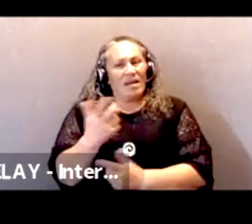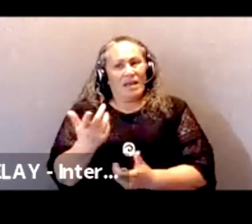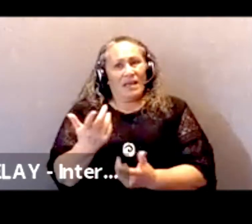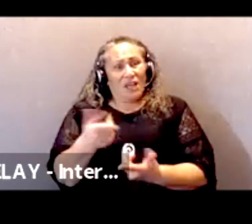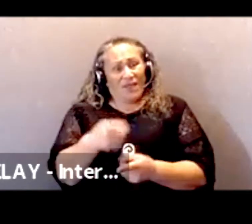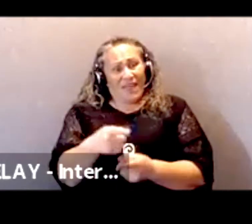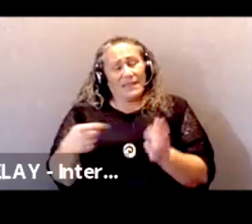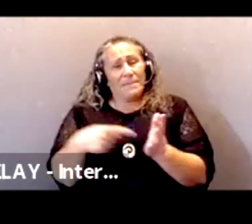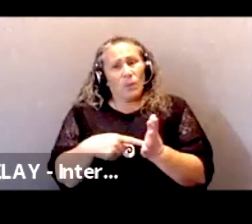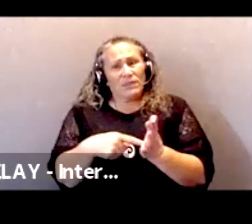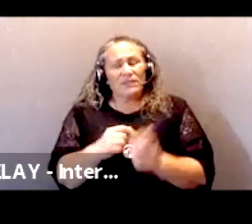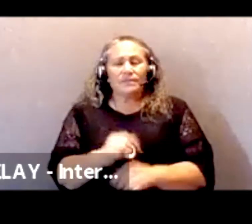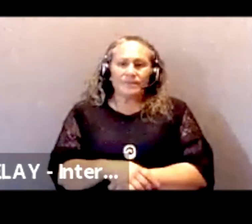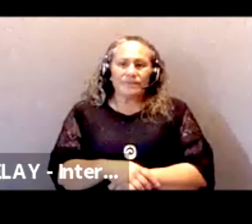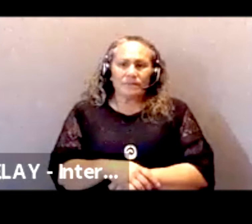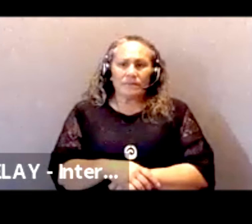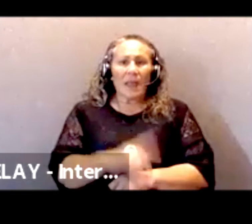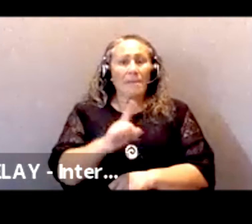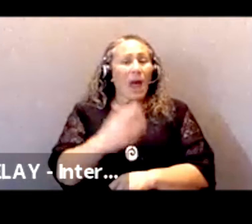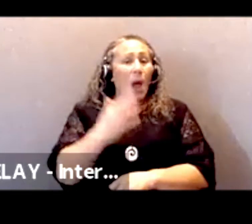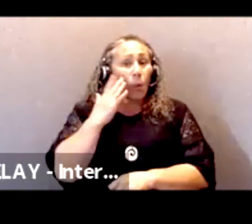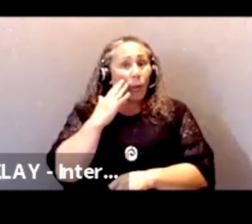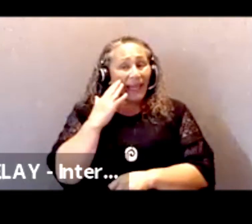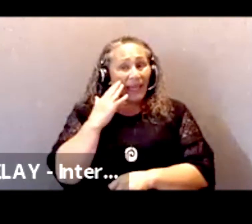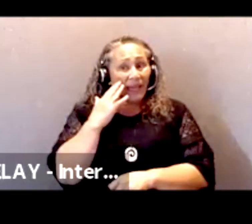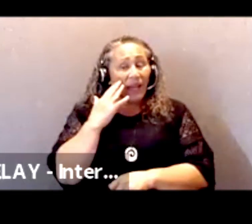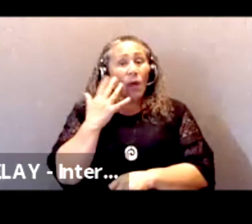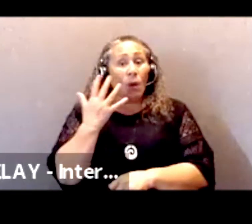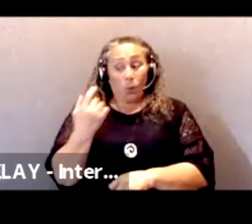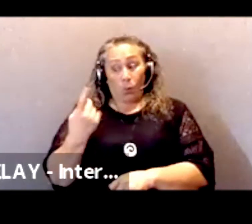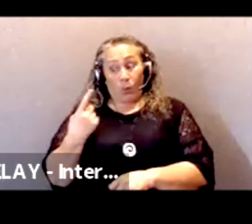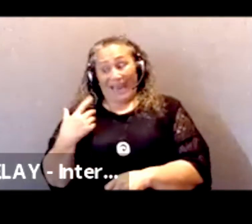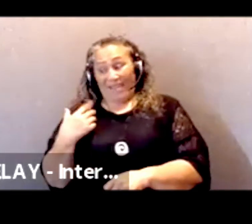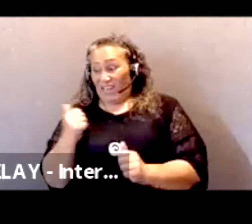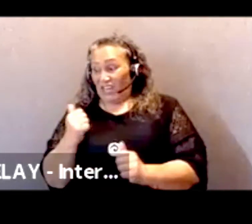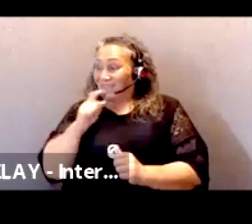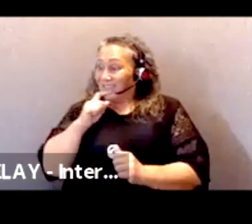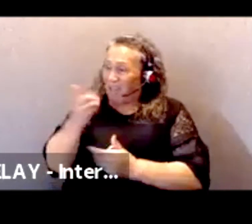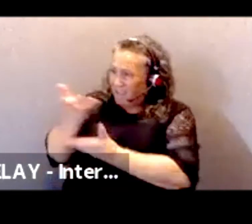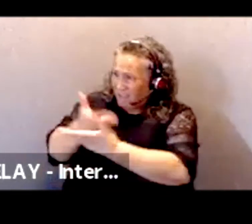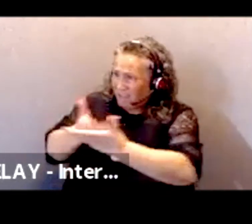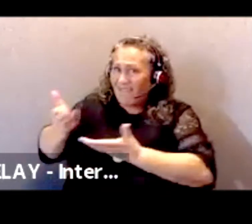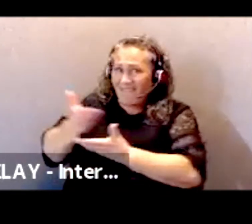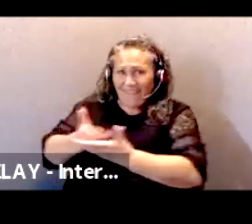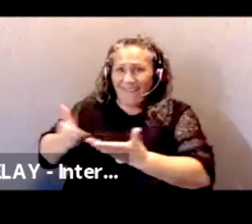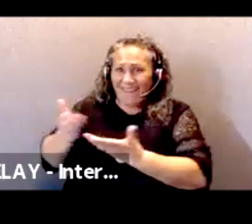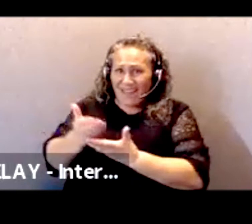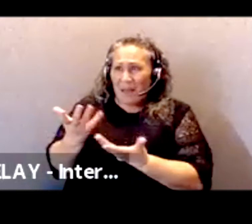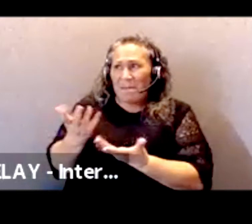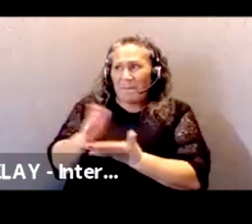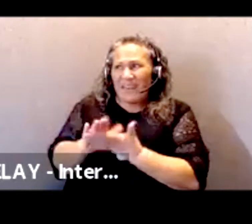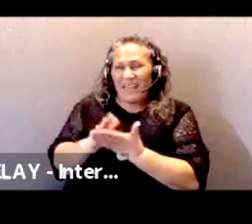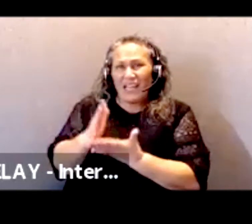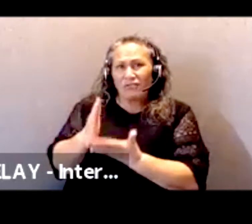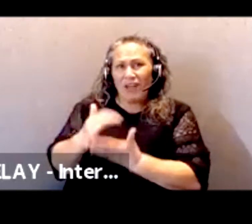important. But when we've had the conversations with staff and actually said, look, this is a